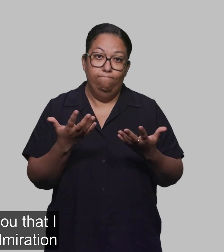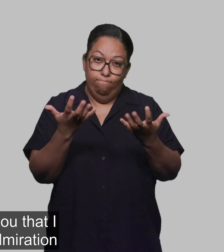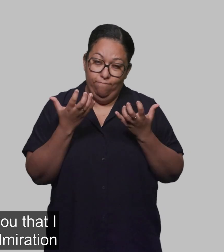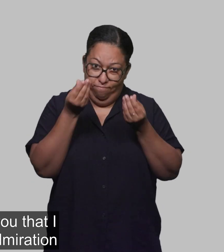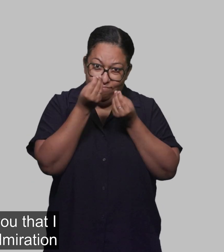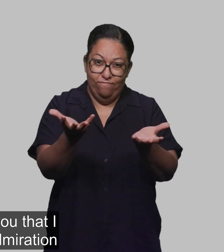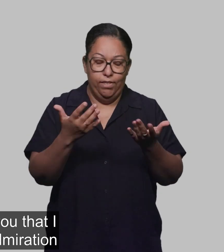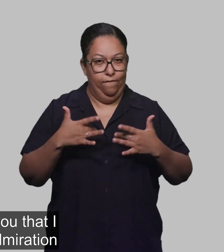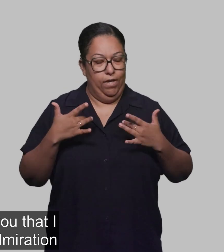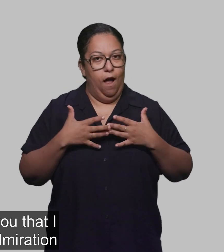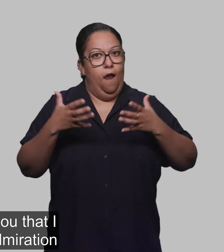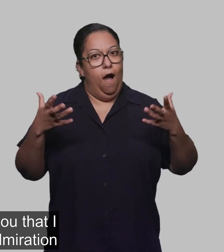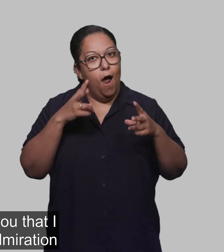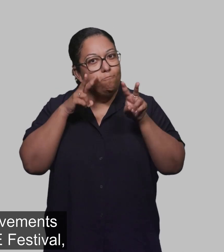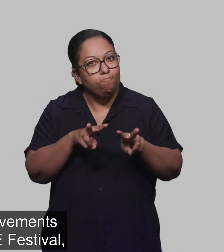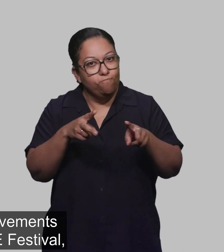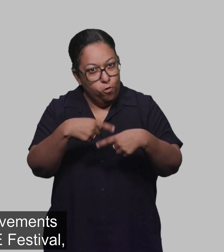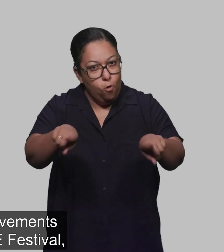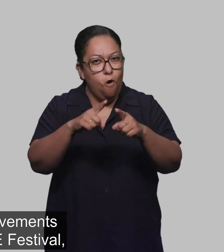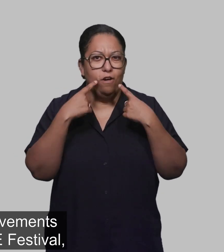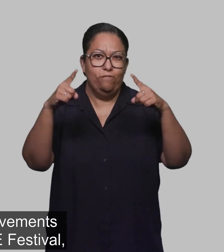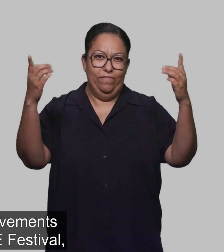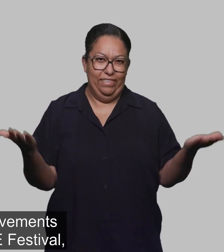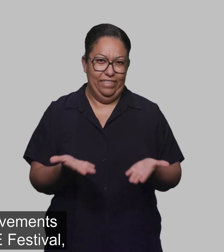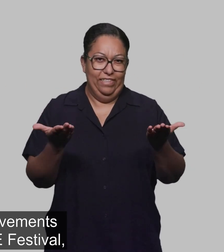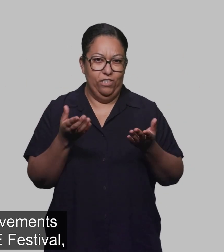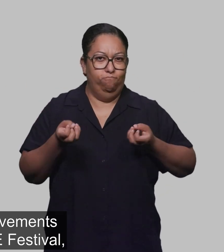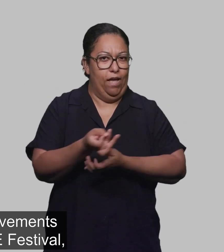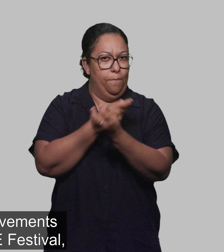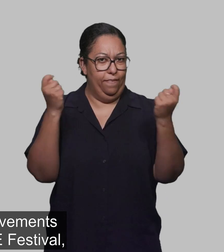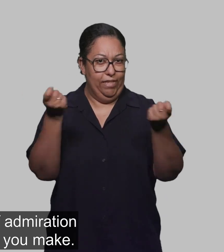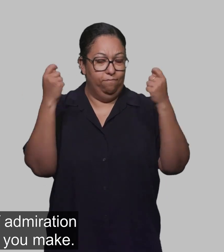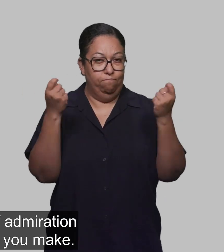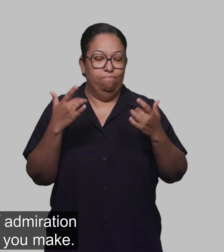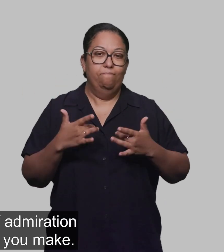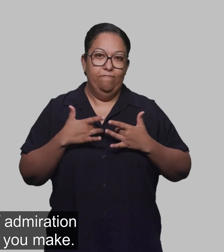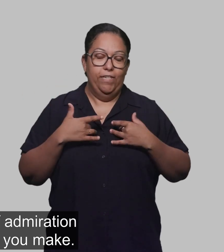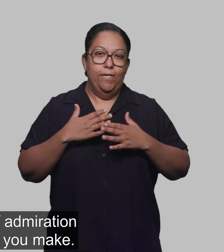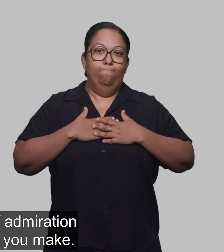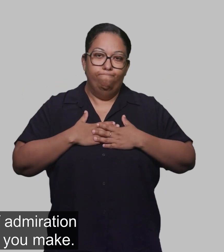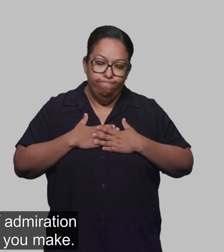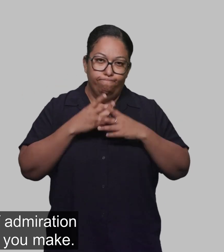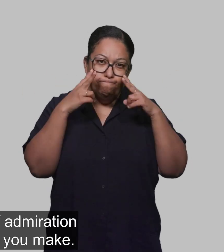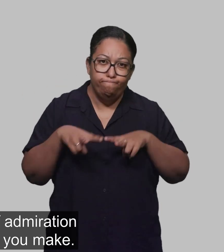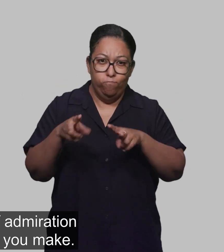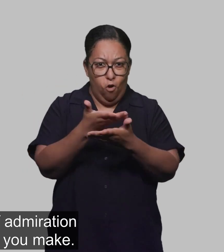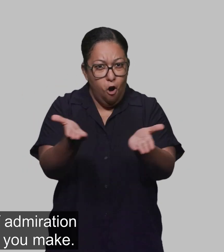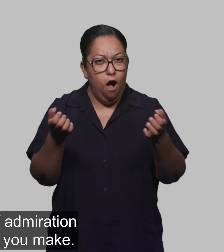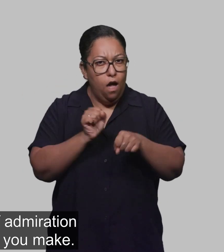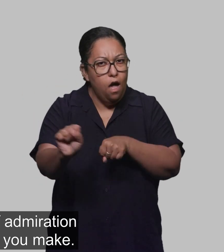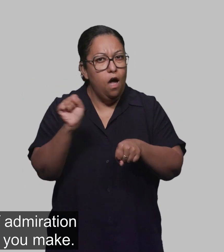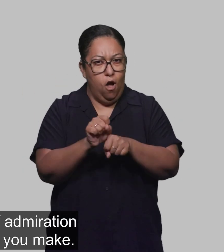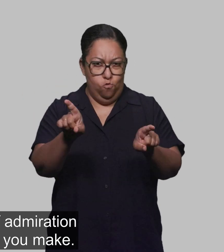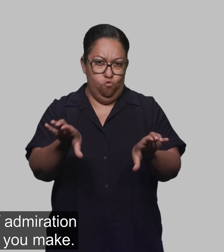I want to tell you that I feel a lot of admiration for your achievements for the STEMIE Festival, and I feel a lot of admiration for all